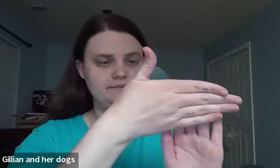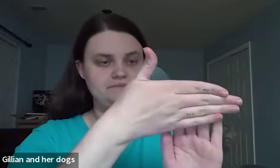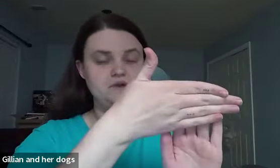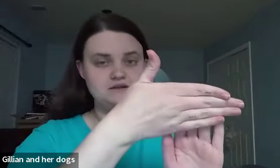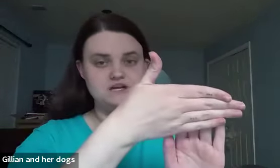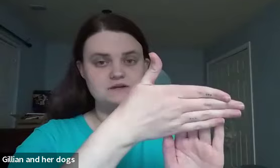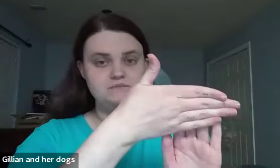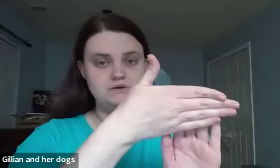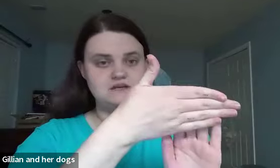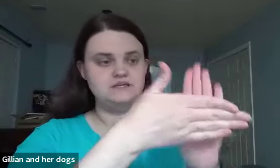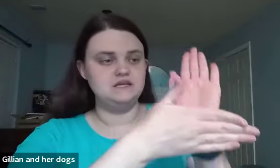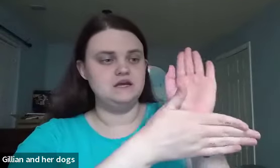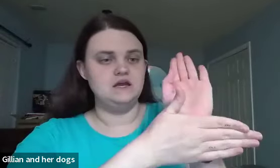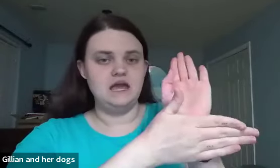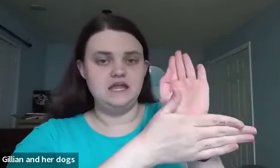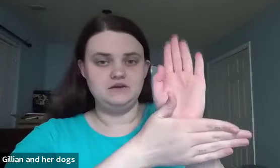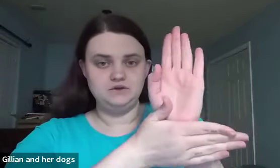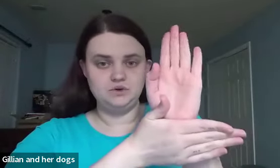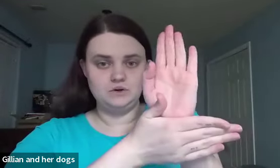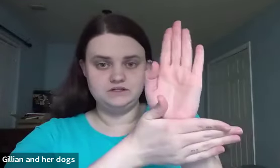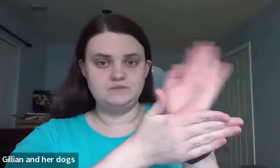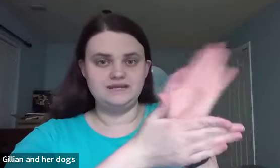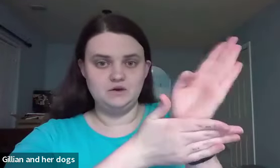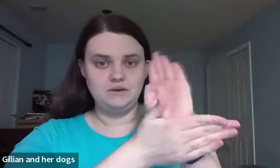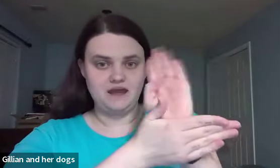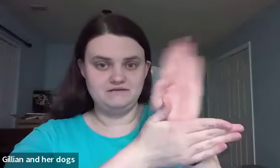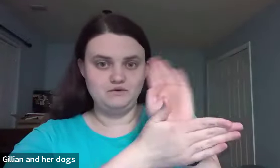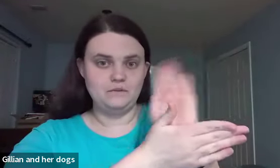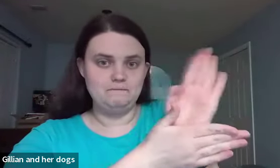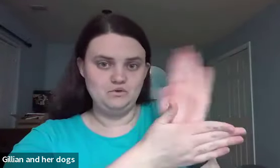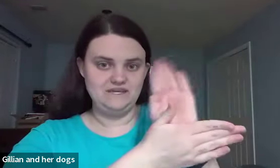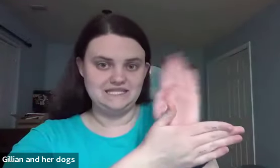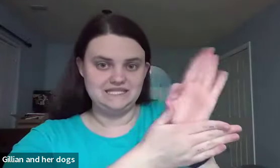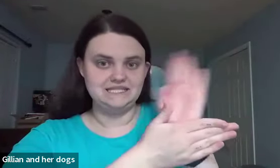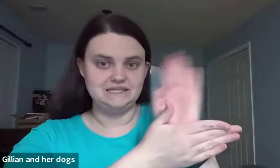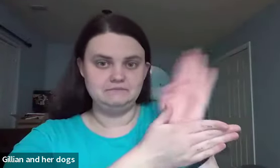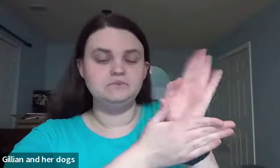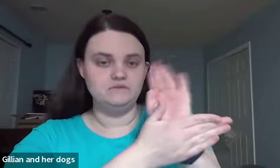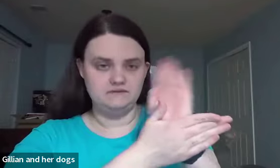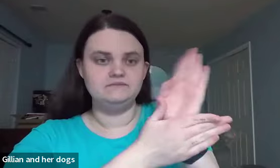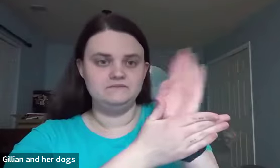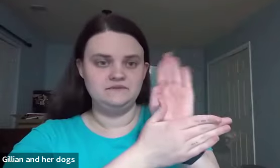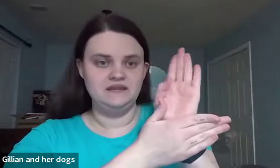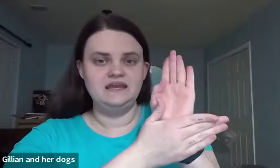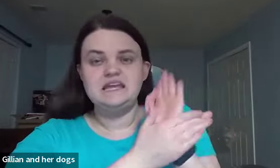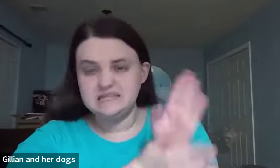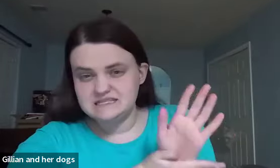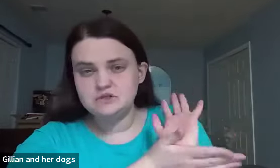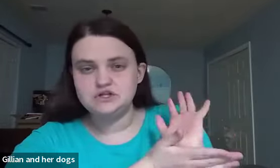your non-dominant palm sideways, and you have your dominant going back and forth. Movie, movie. It is similar